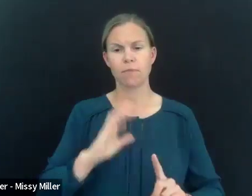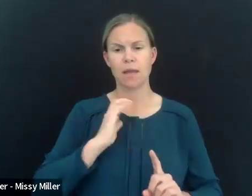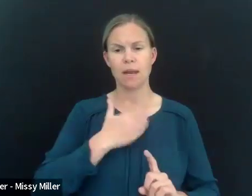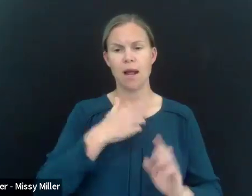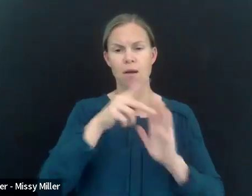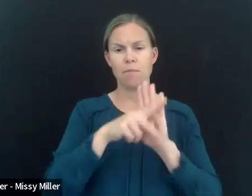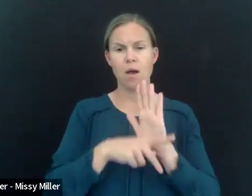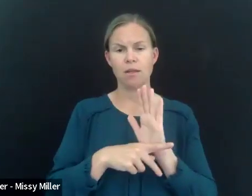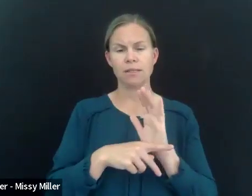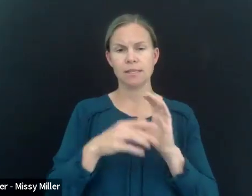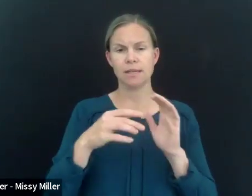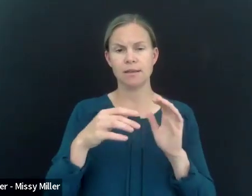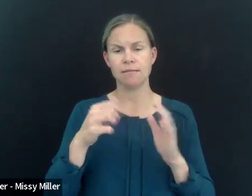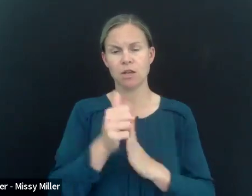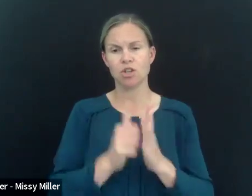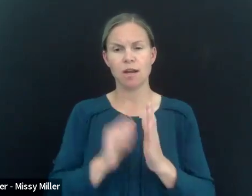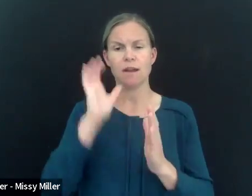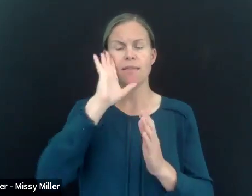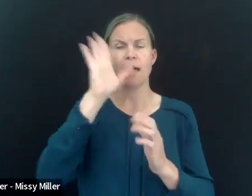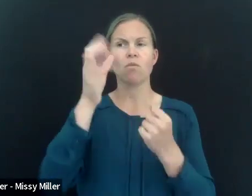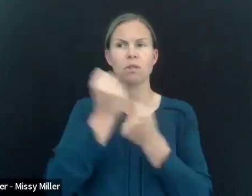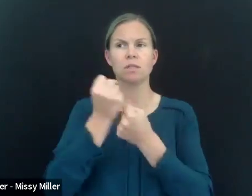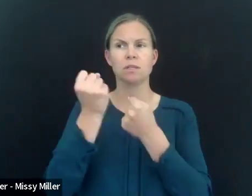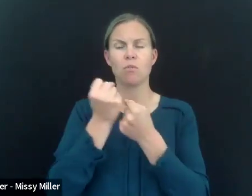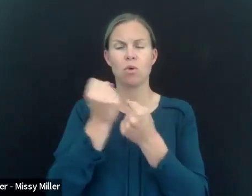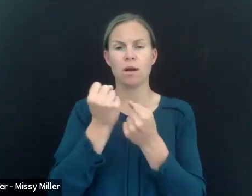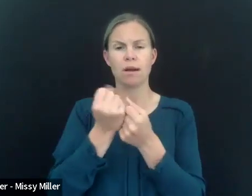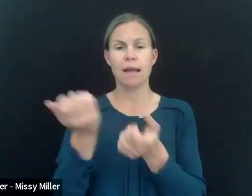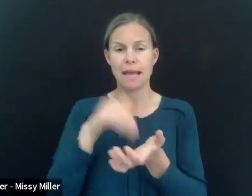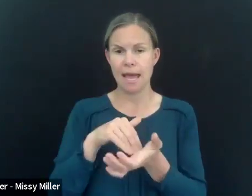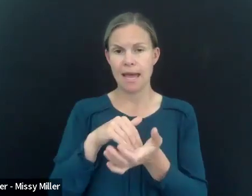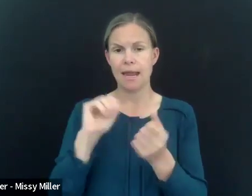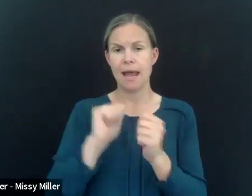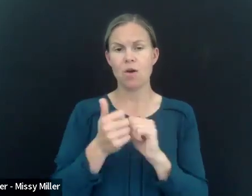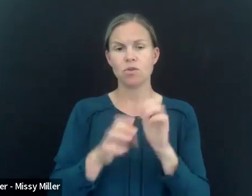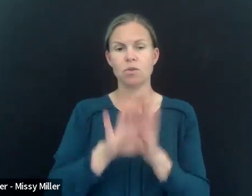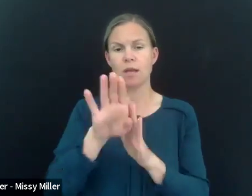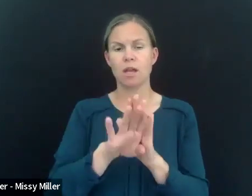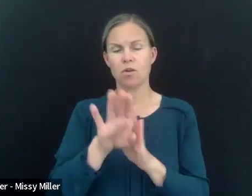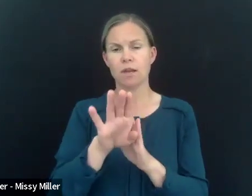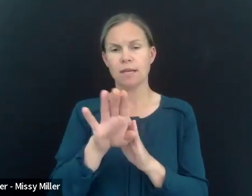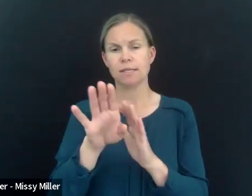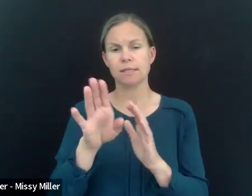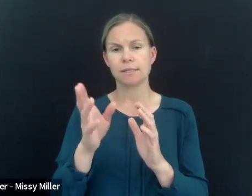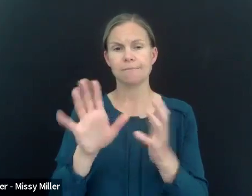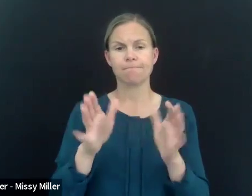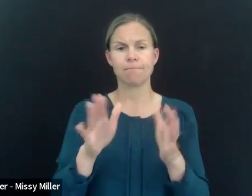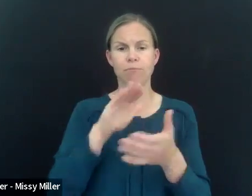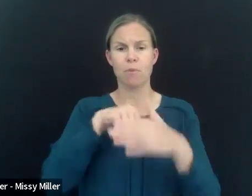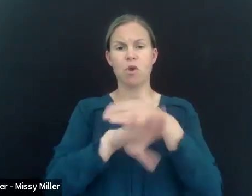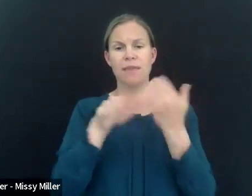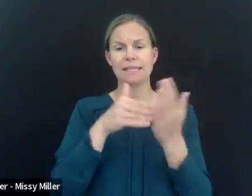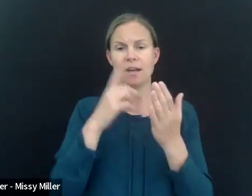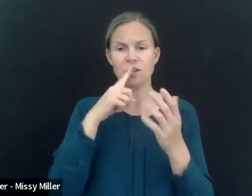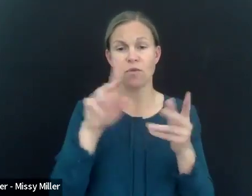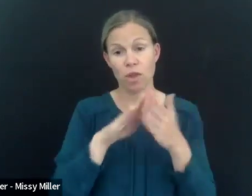agenda that we believe will be supportive of, again, increasing birth centers, especially in our communities. And thank you